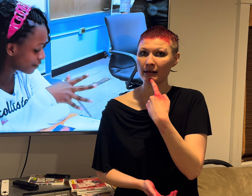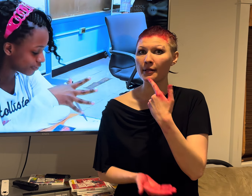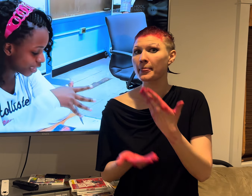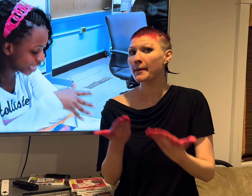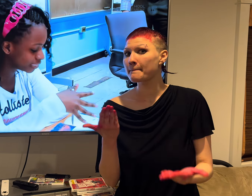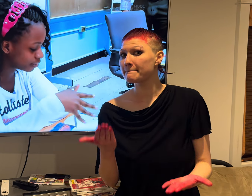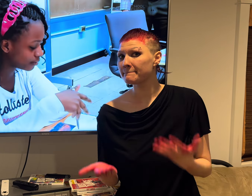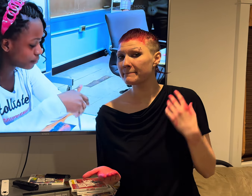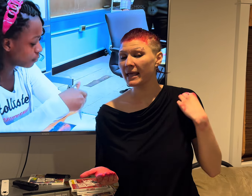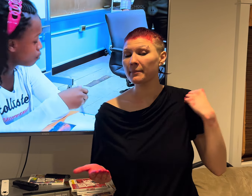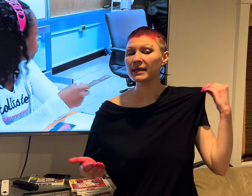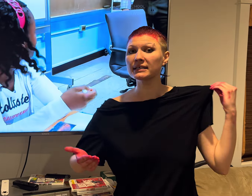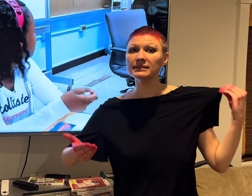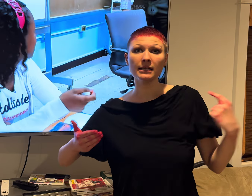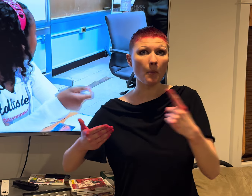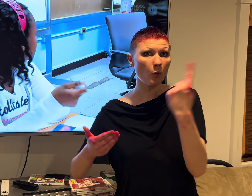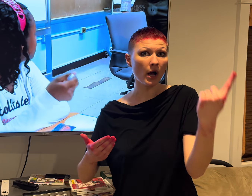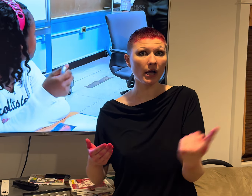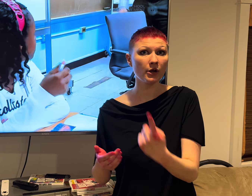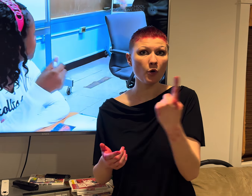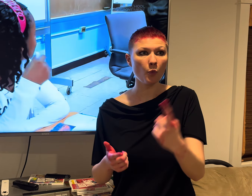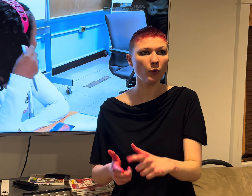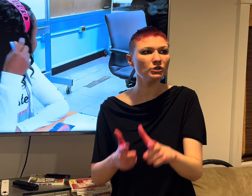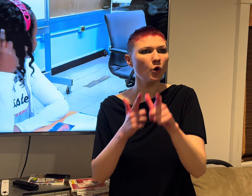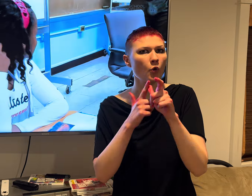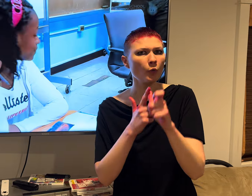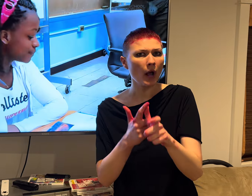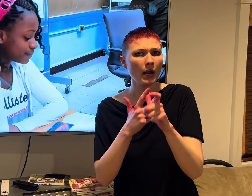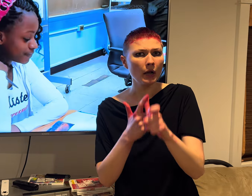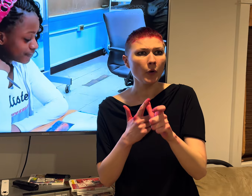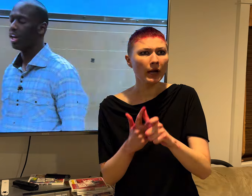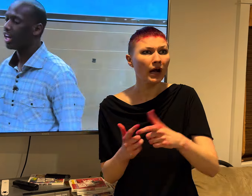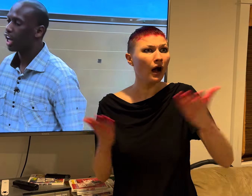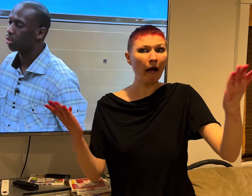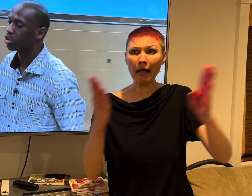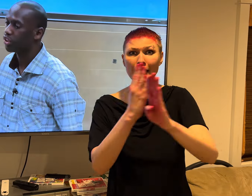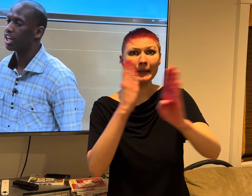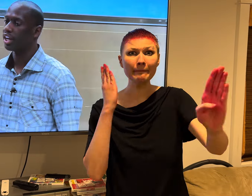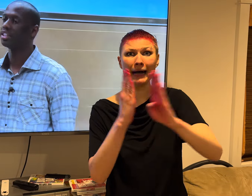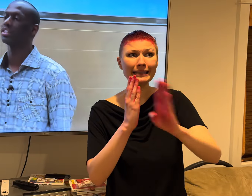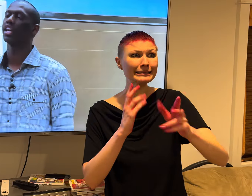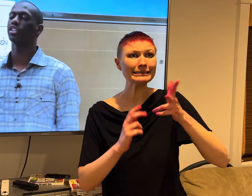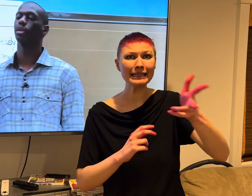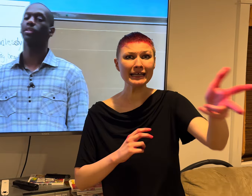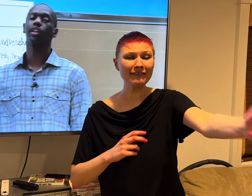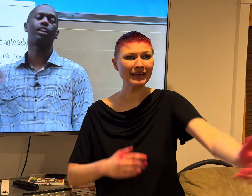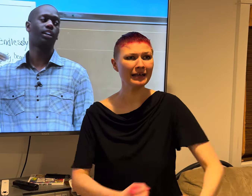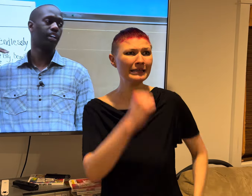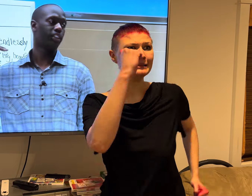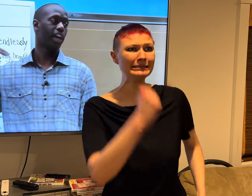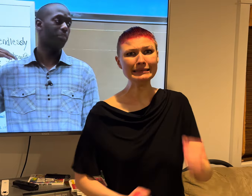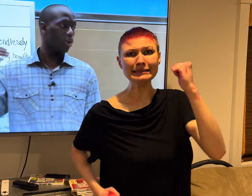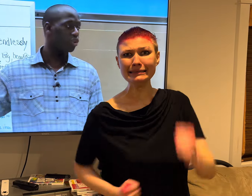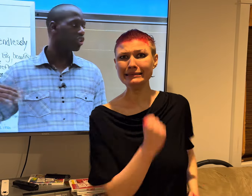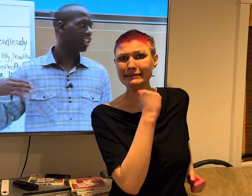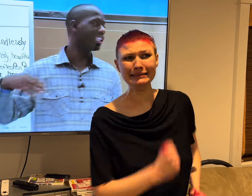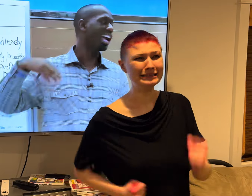It adds more detail. It adds a lot more detail. It helps the reader understand something that person is